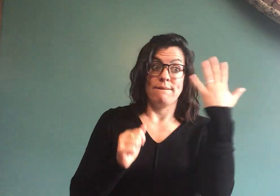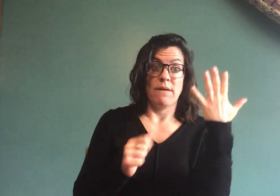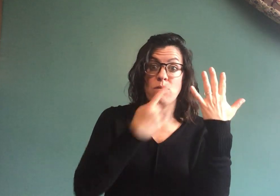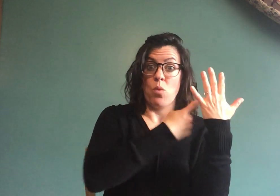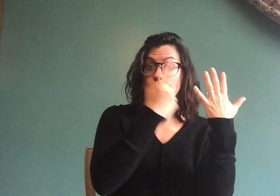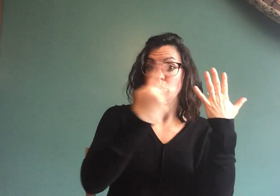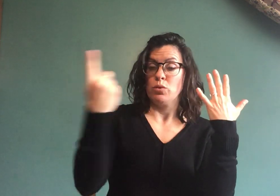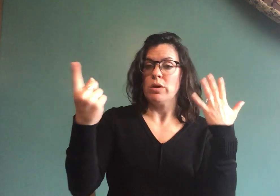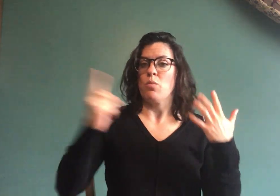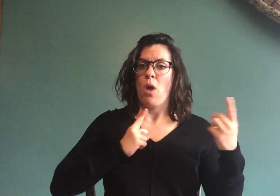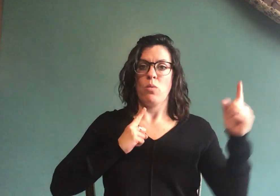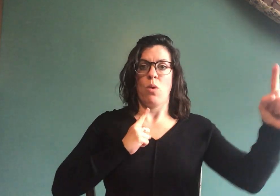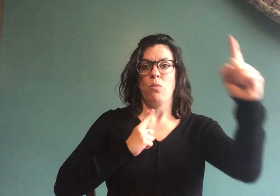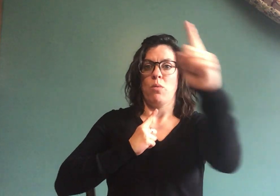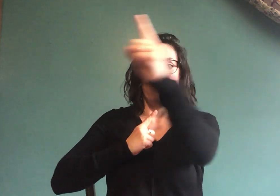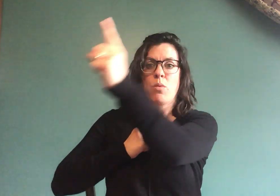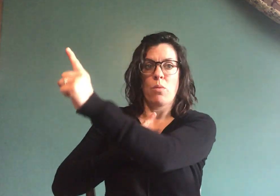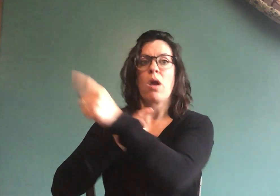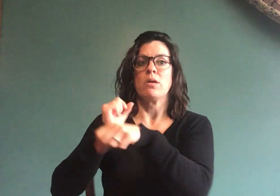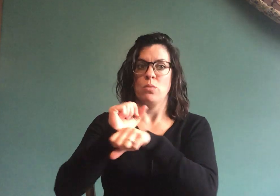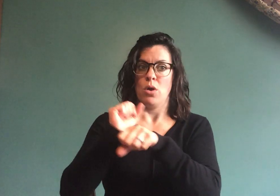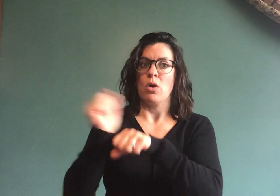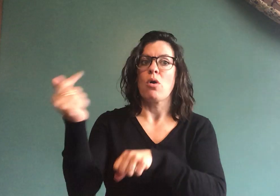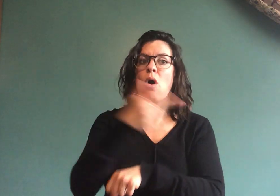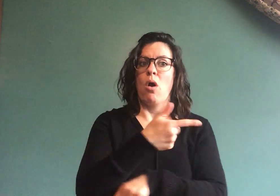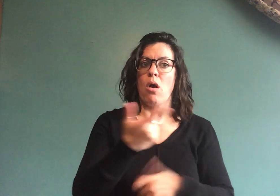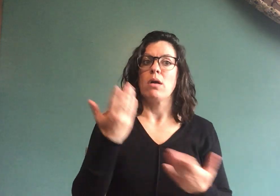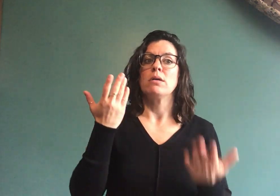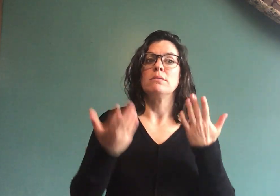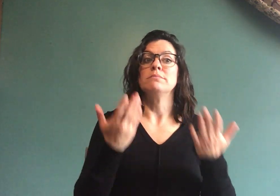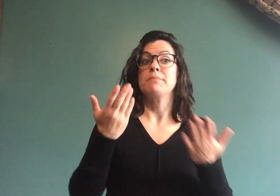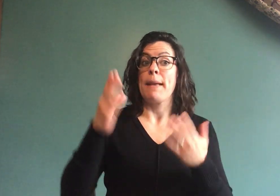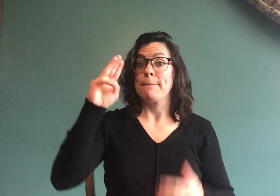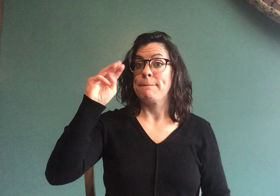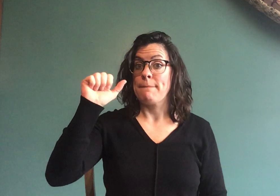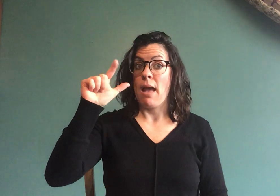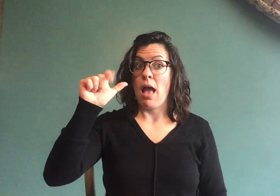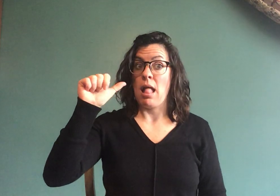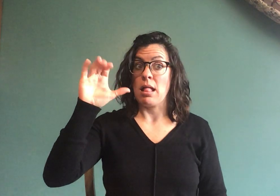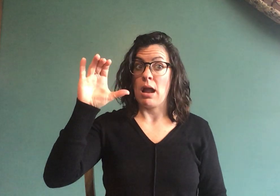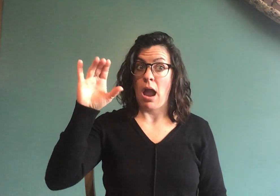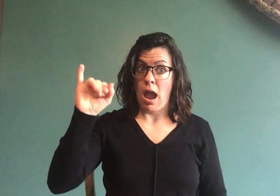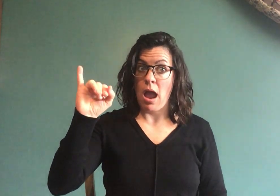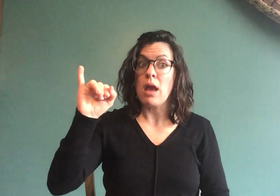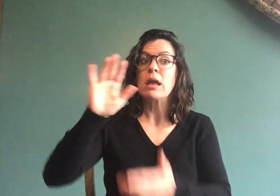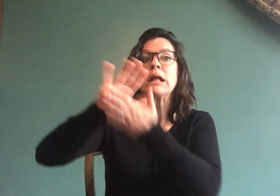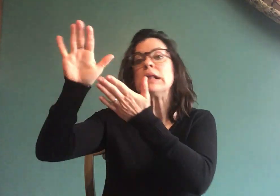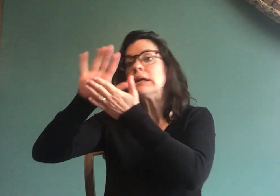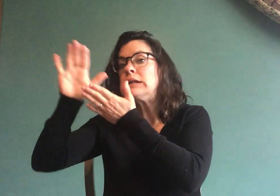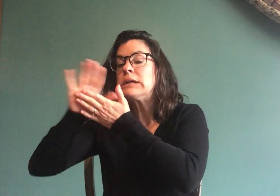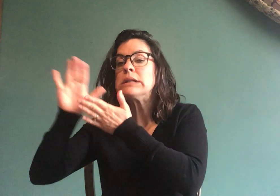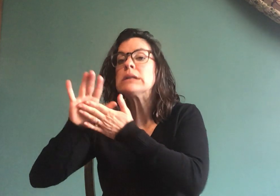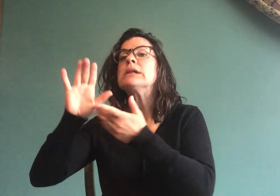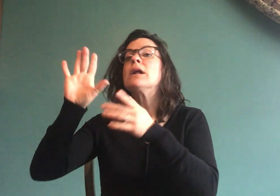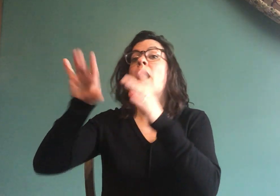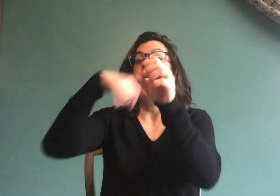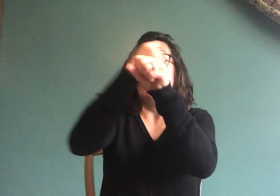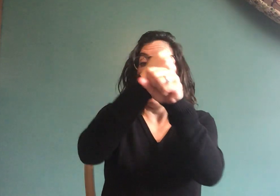done his part, he takes this lock off. And Megan's done her part, she takes this lock off. And Sam's done this